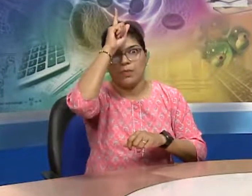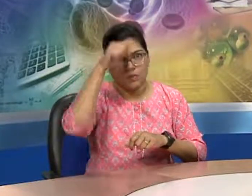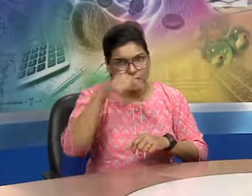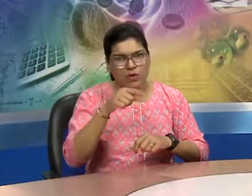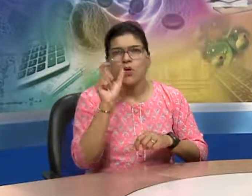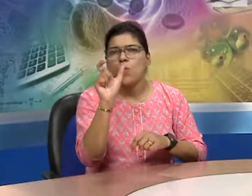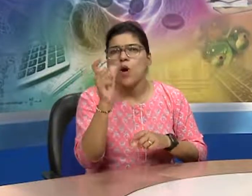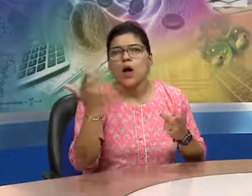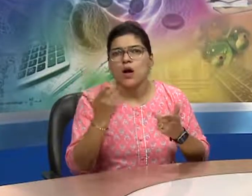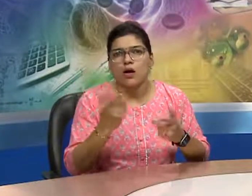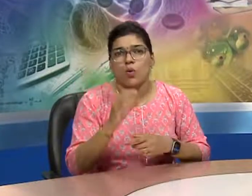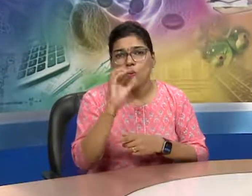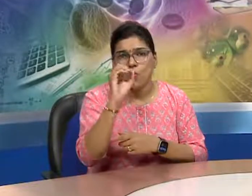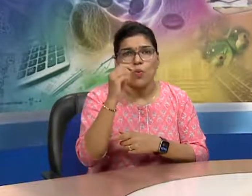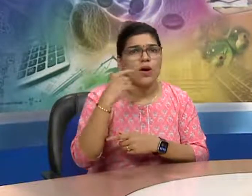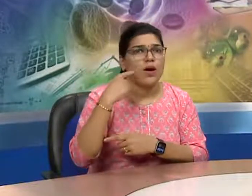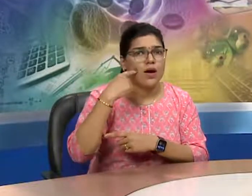when we break this word